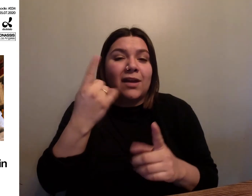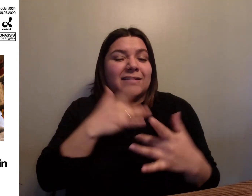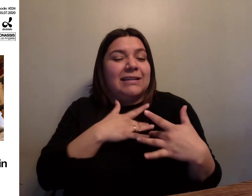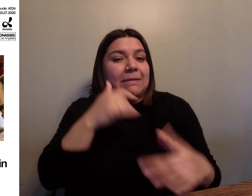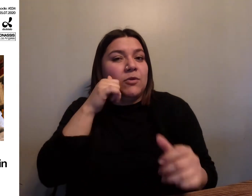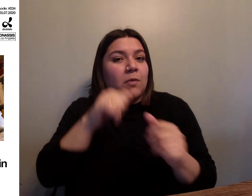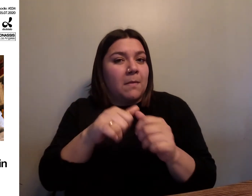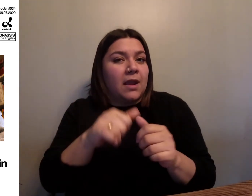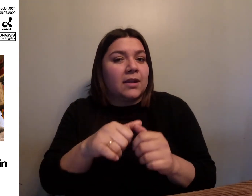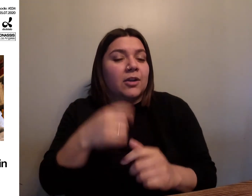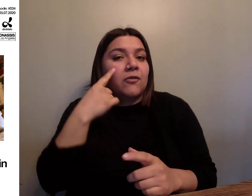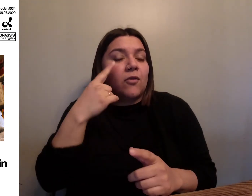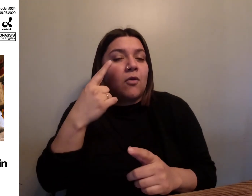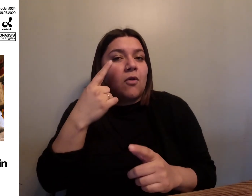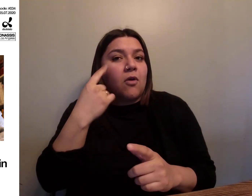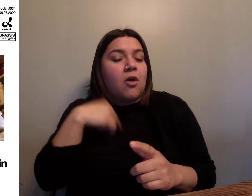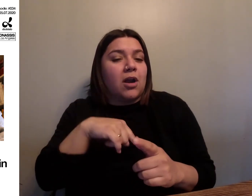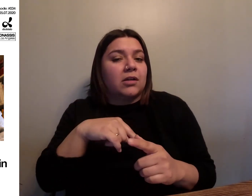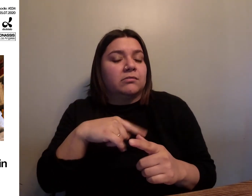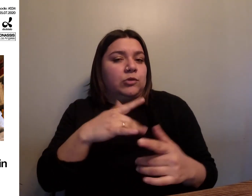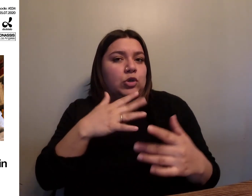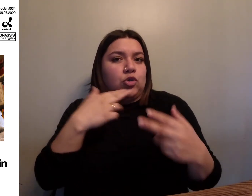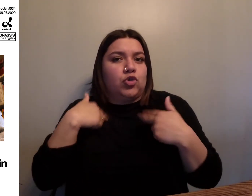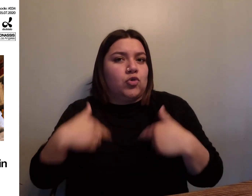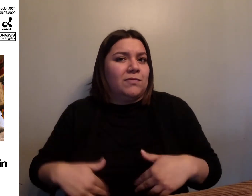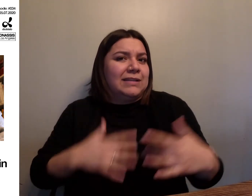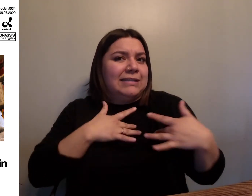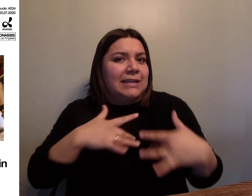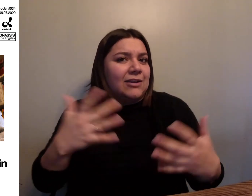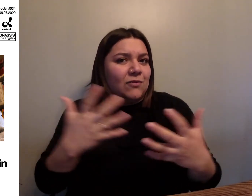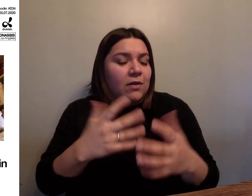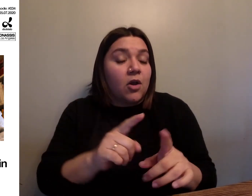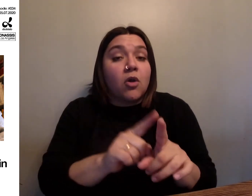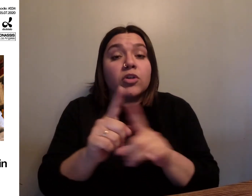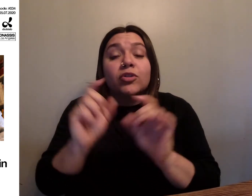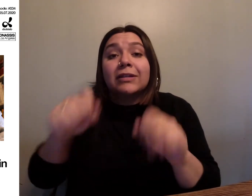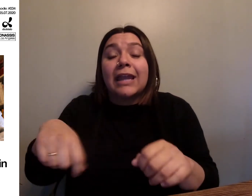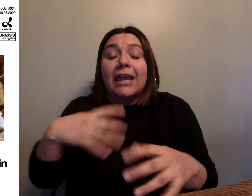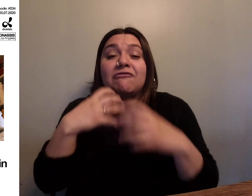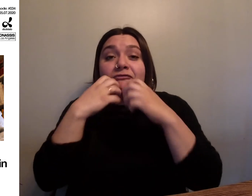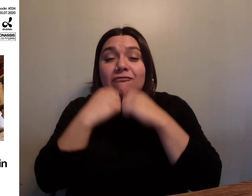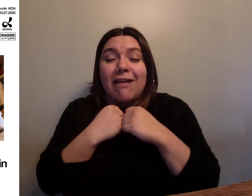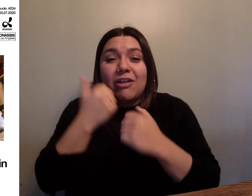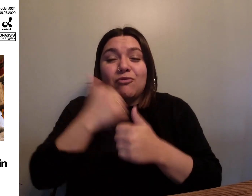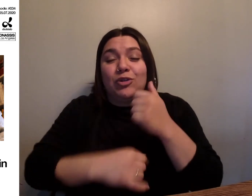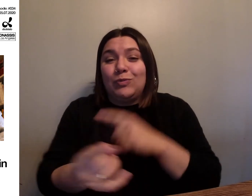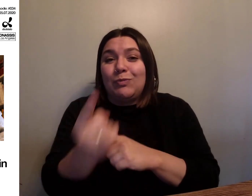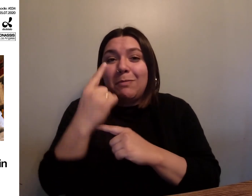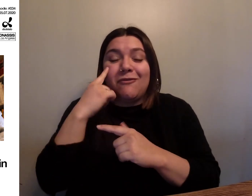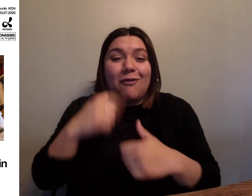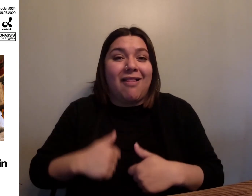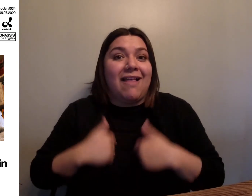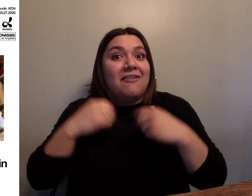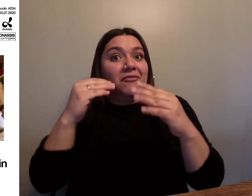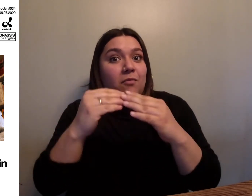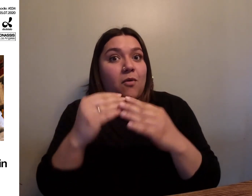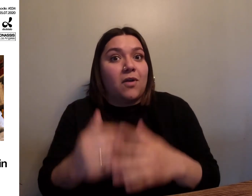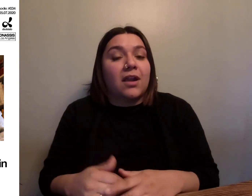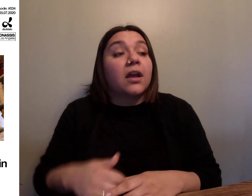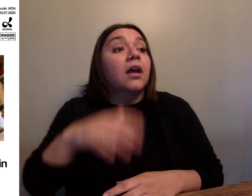of what our human condition is, one then perhaps can value each moment of life even